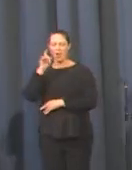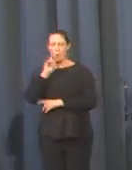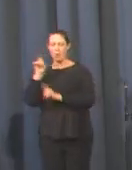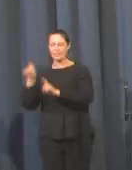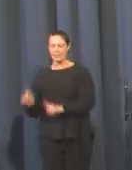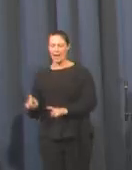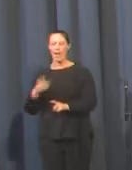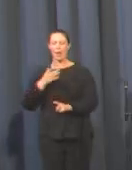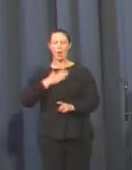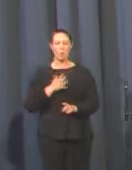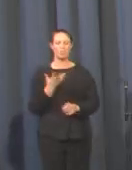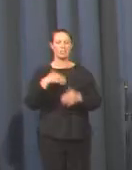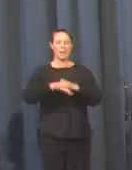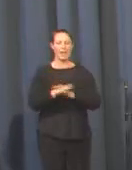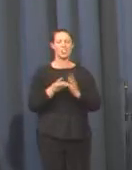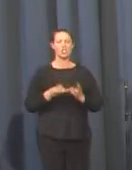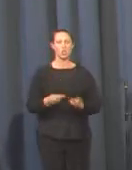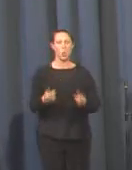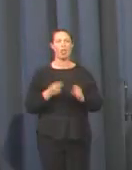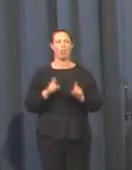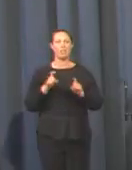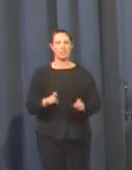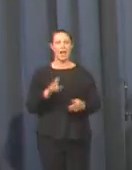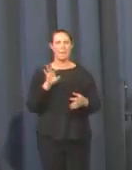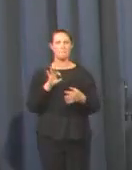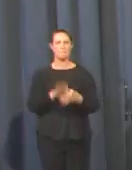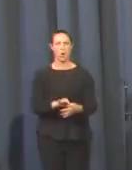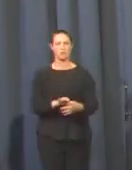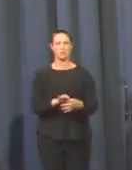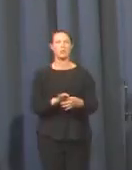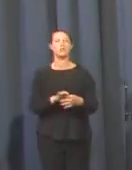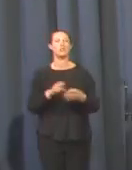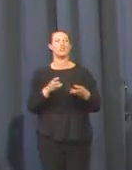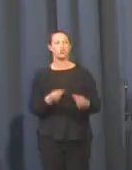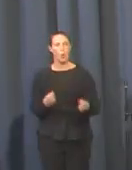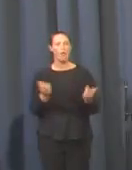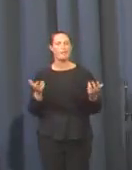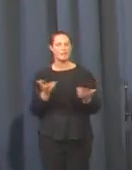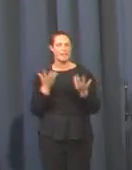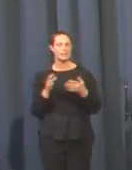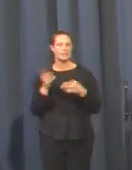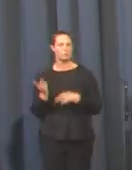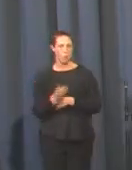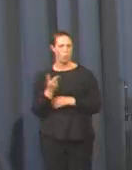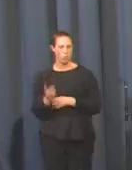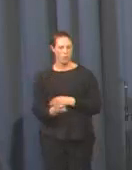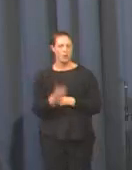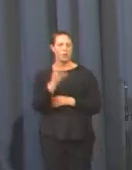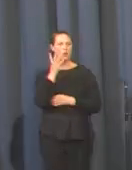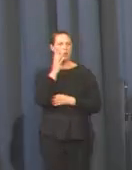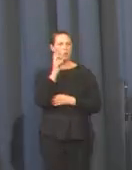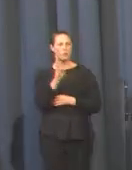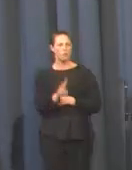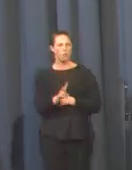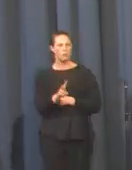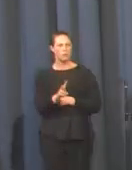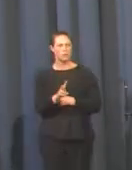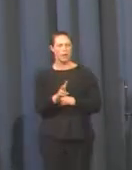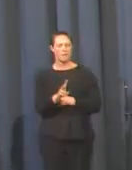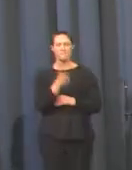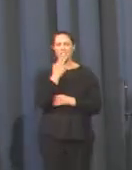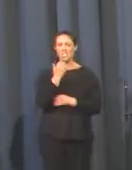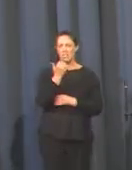in your veggie plots as in the soil and on the dust. So when we look at